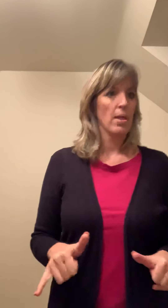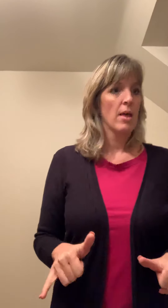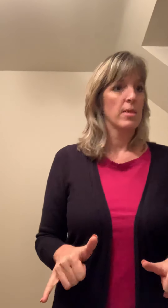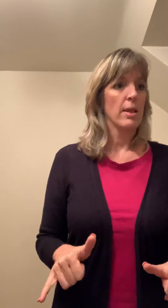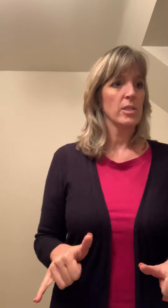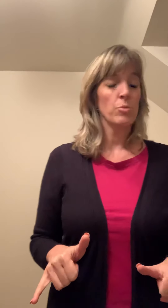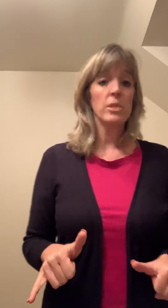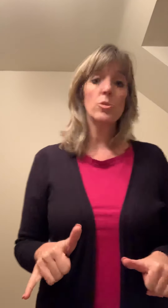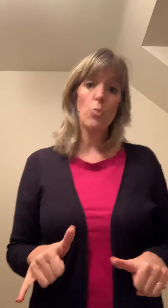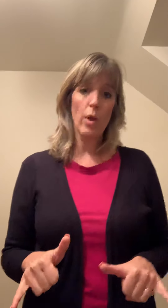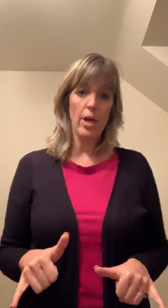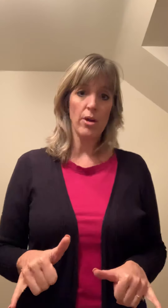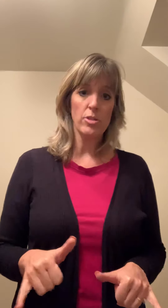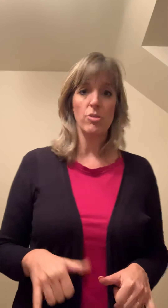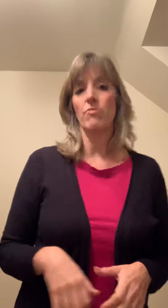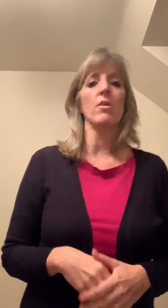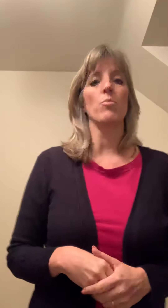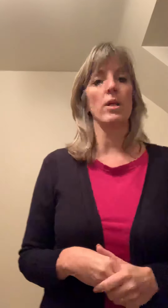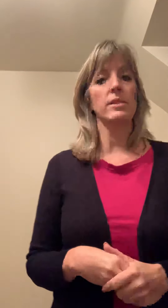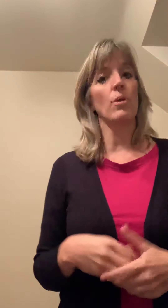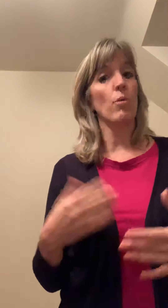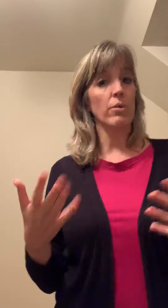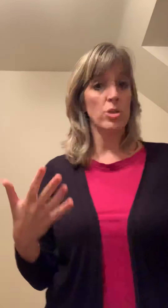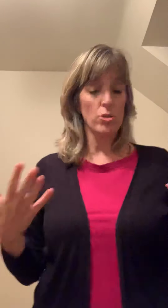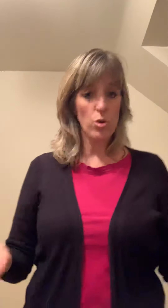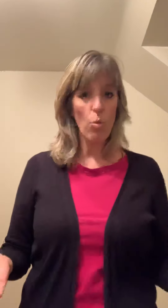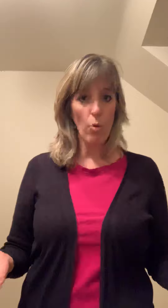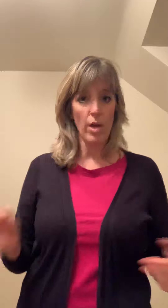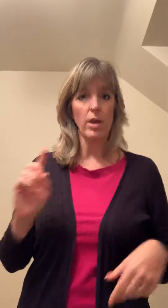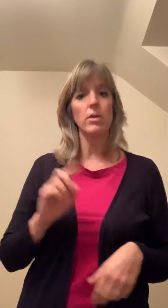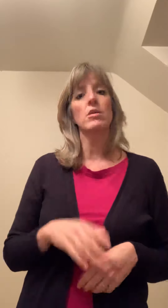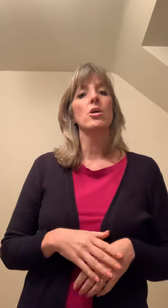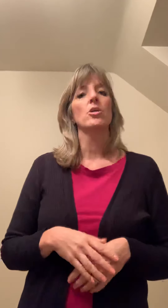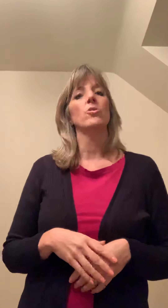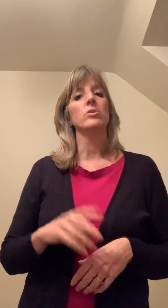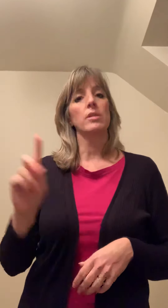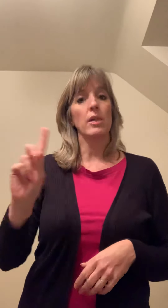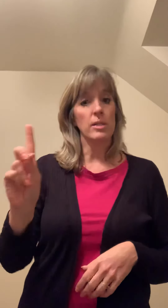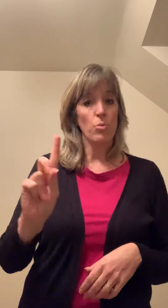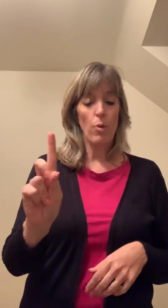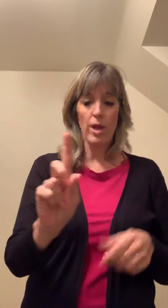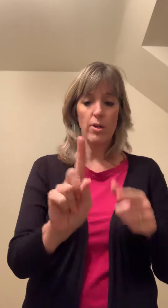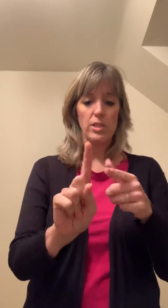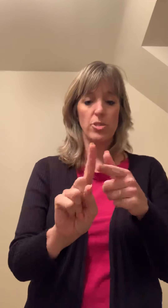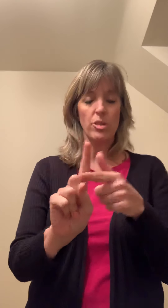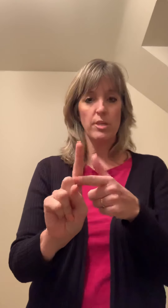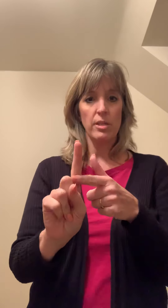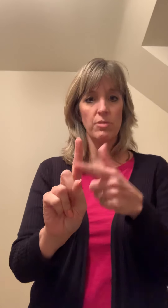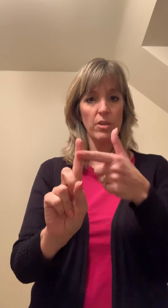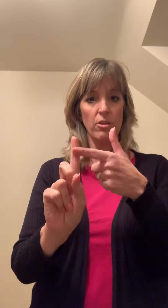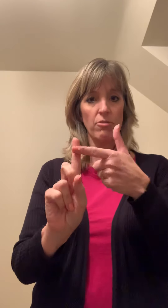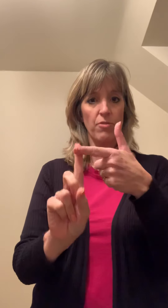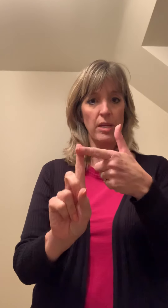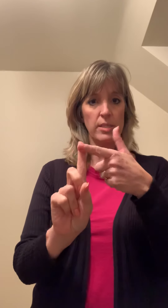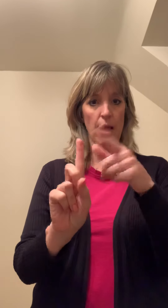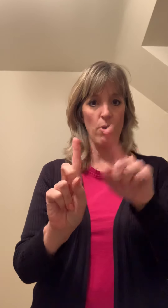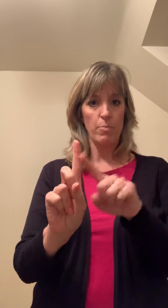The next one is where. So if you want to say, where's your toy? You could say, because where is your index finger face out, palm